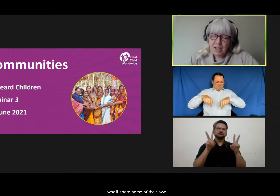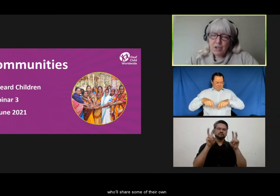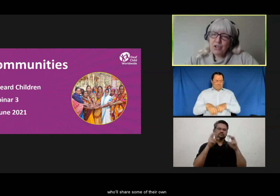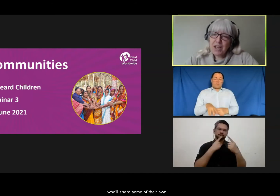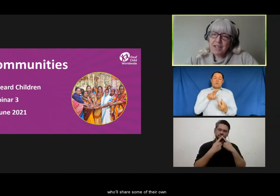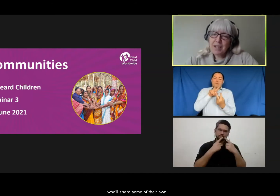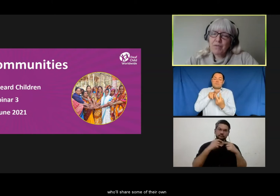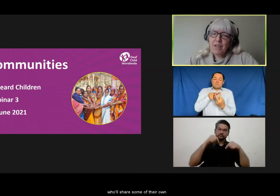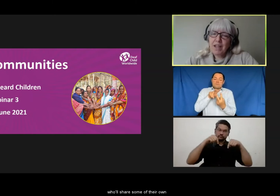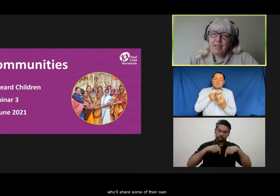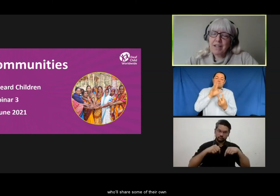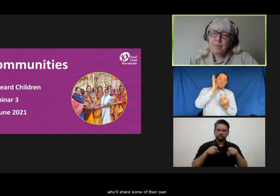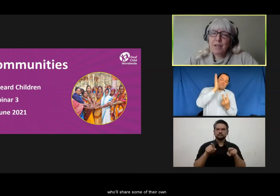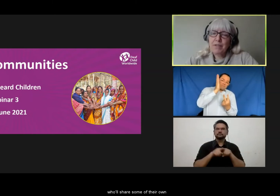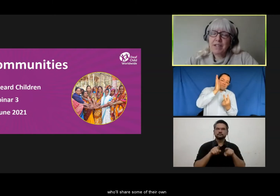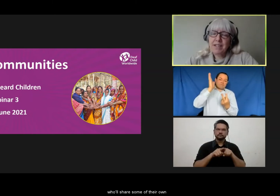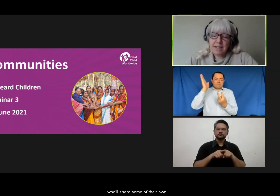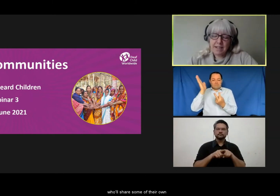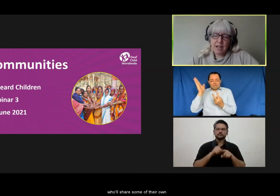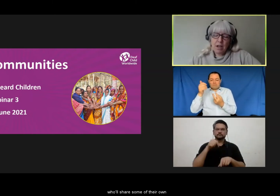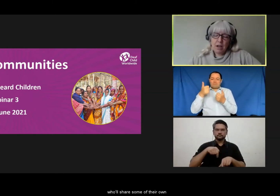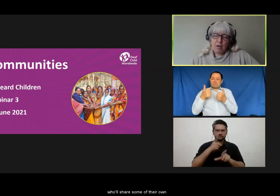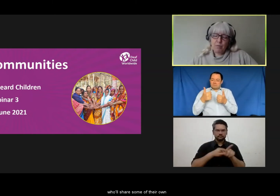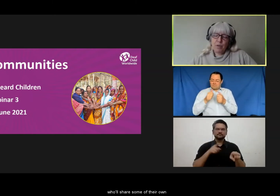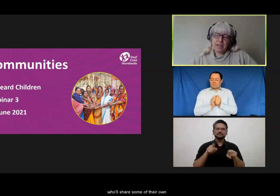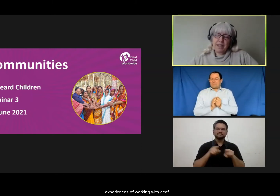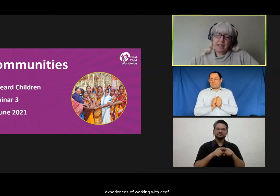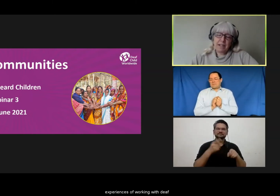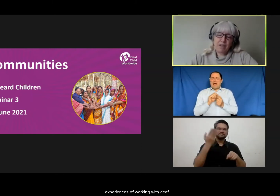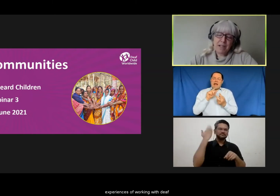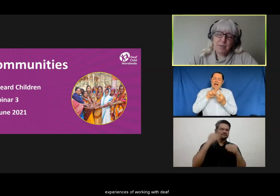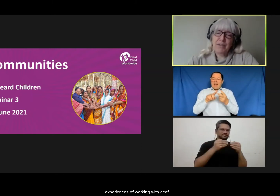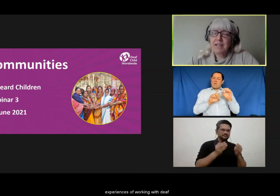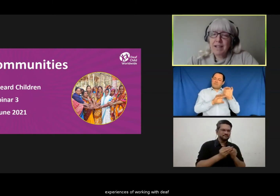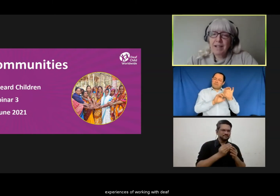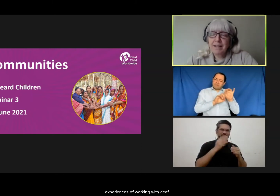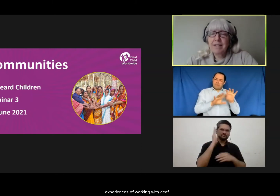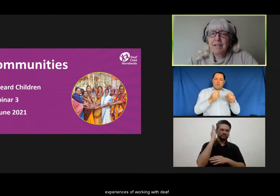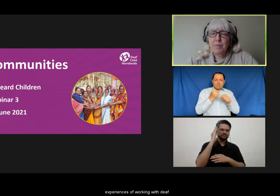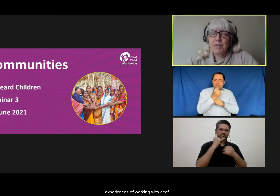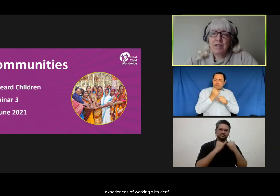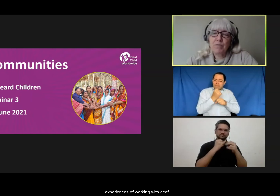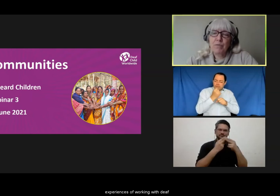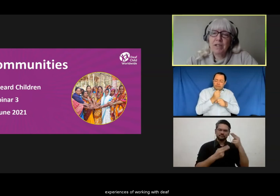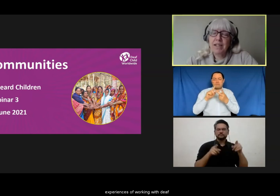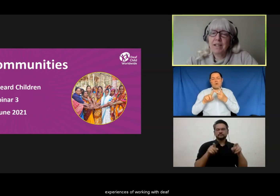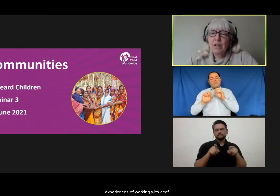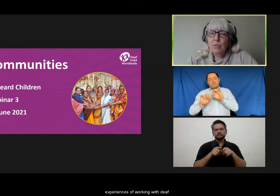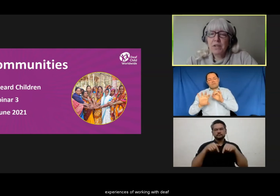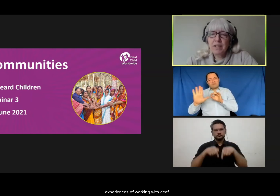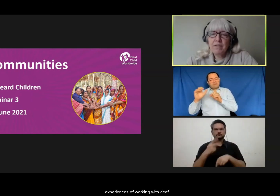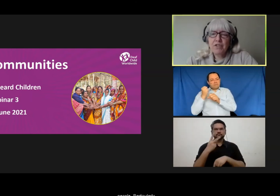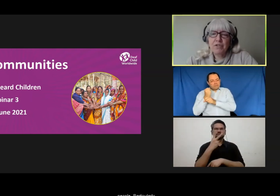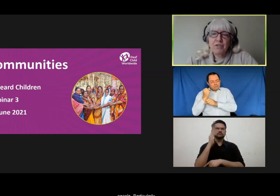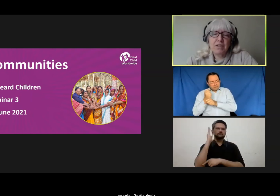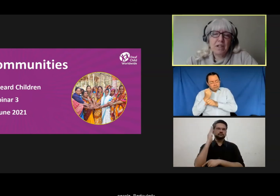presenters who'll share some of their experiences of working, their own experiences and their experiences of working